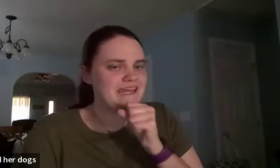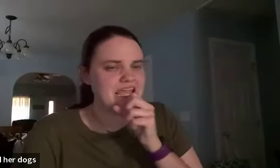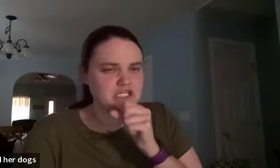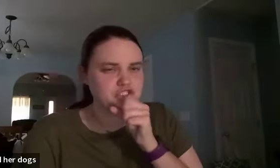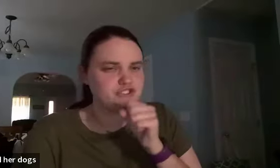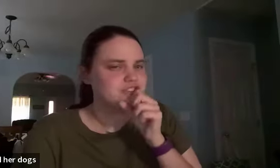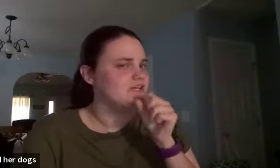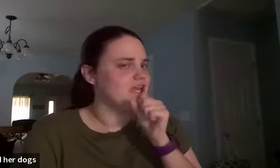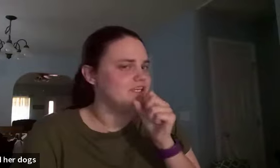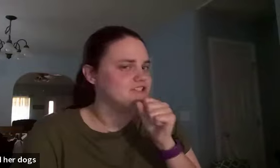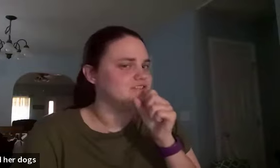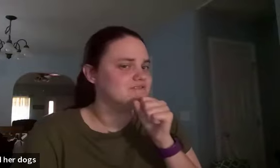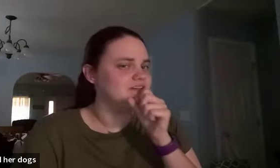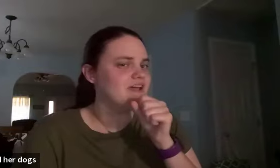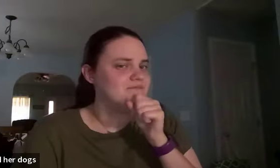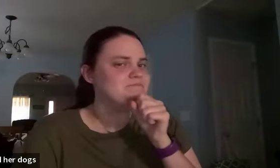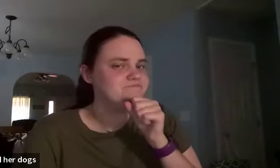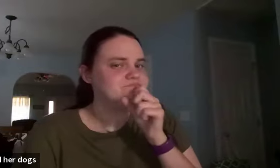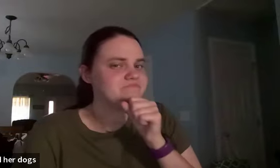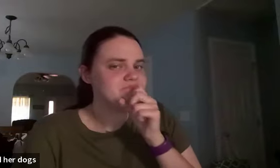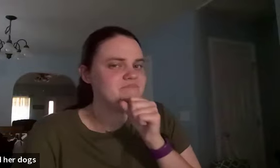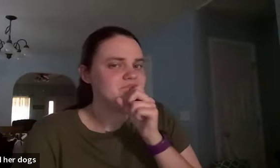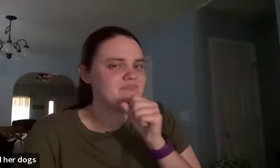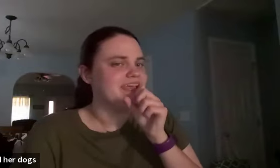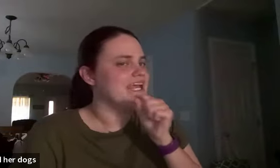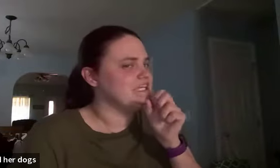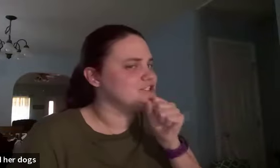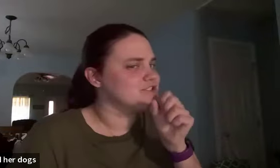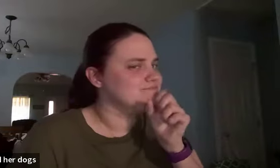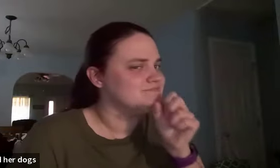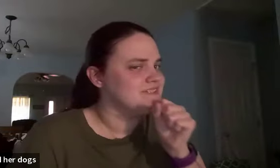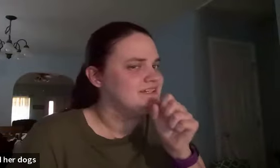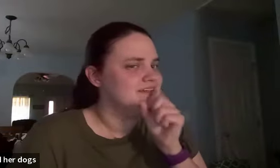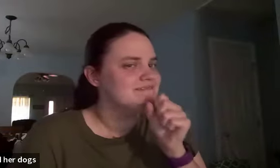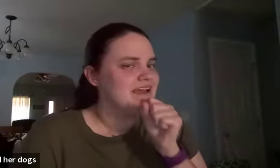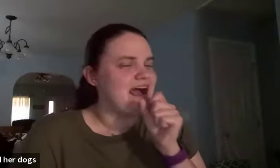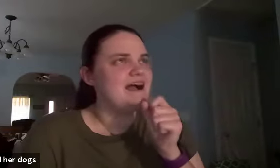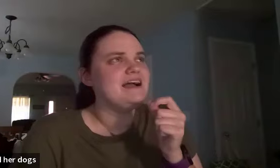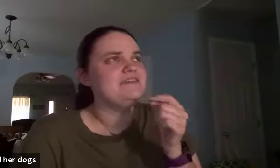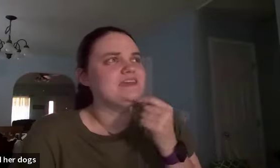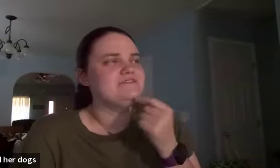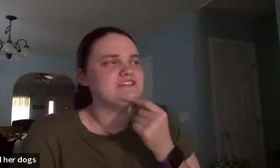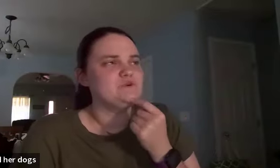it, age, okay? Age. I think of this